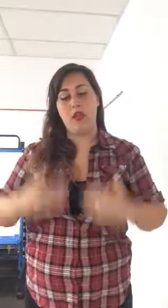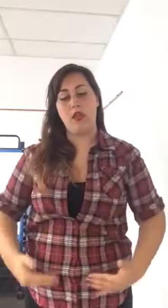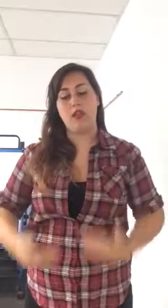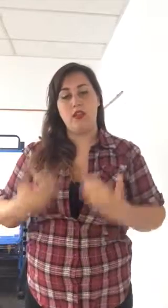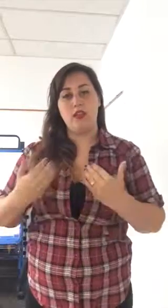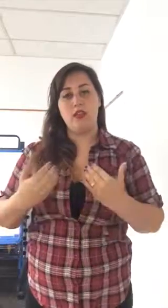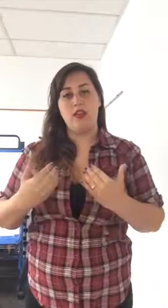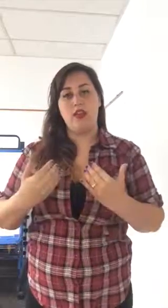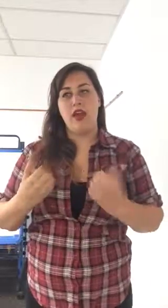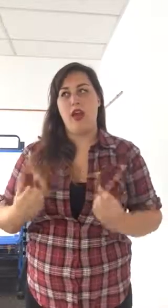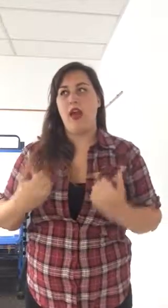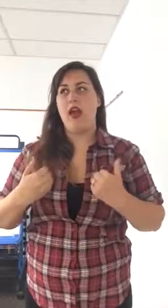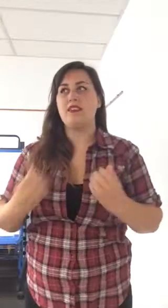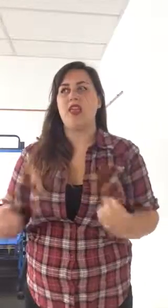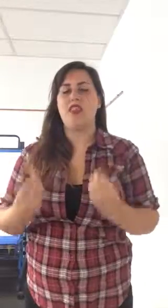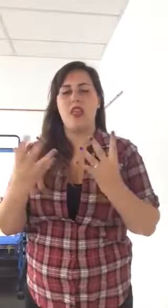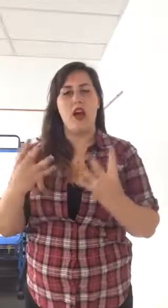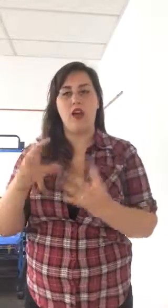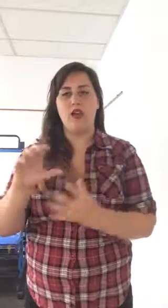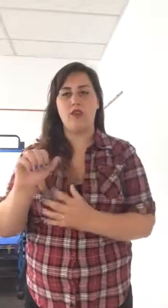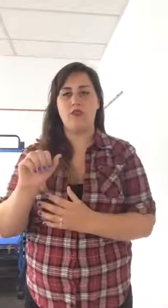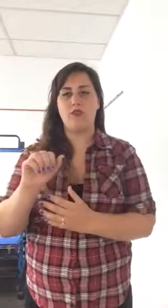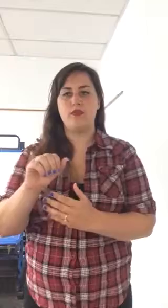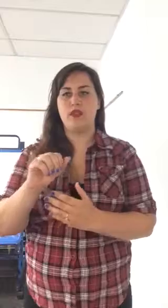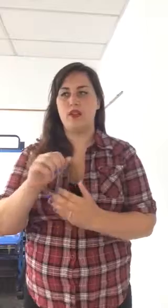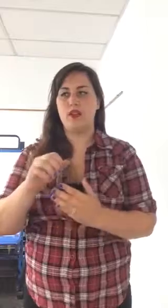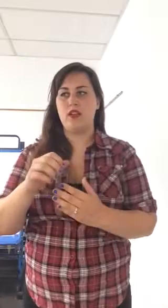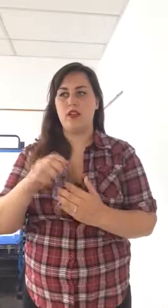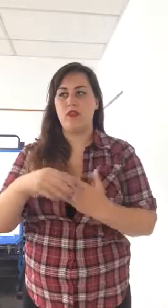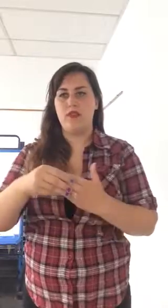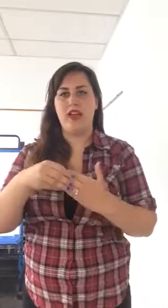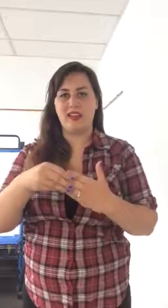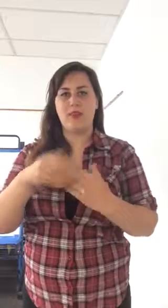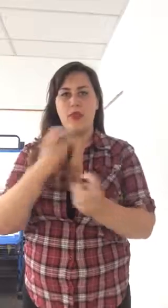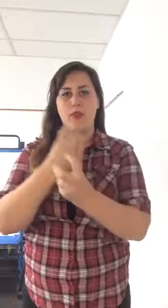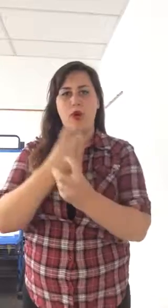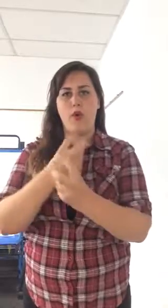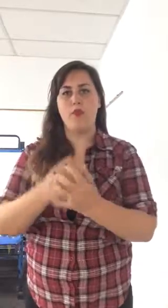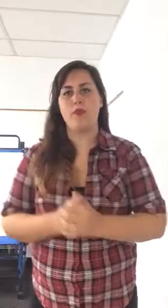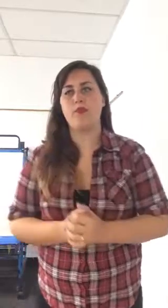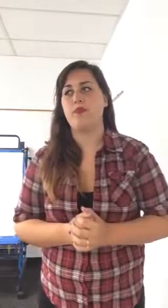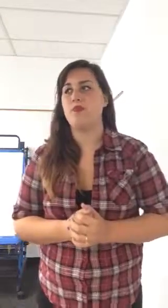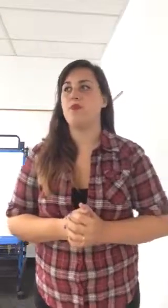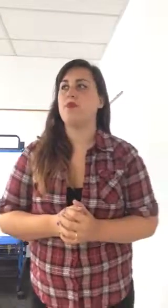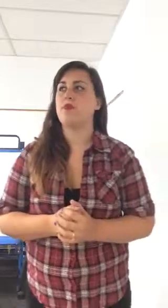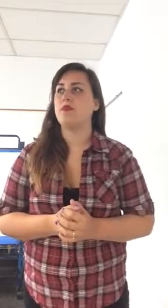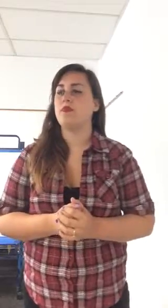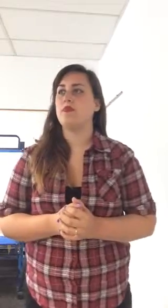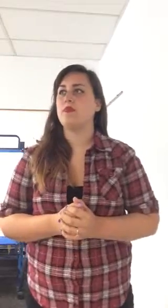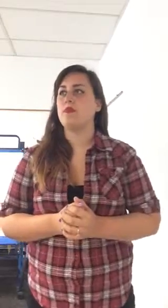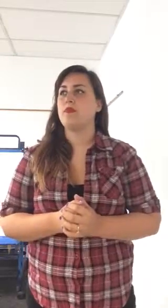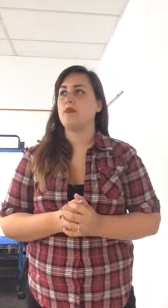the bones harden or solidify themselves is by adding what to them? And you guys have told me already those things. Okay, good. Say it